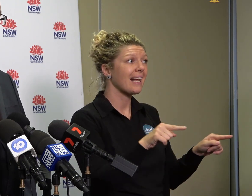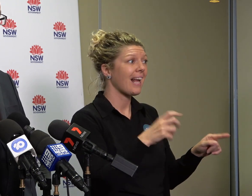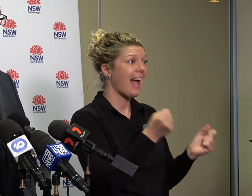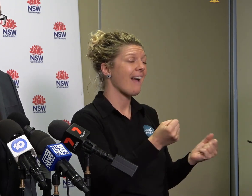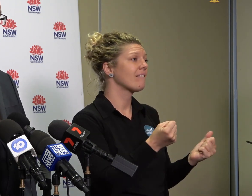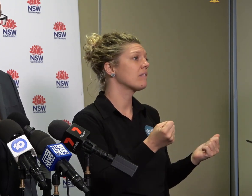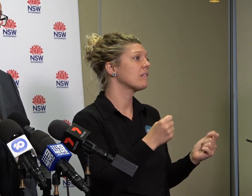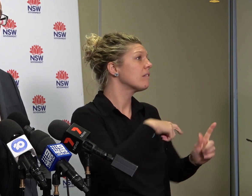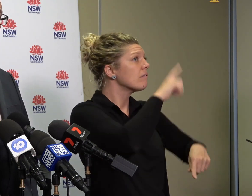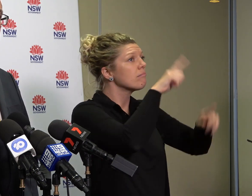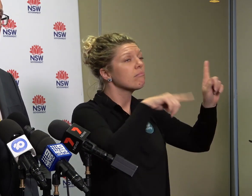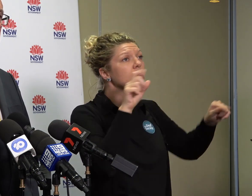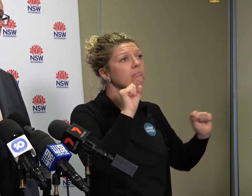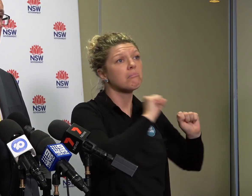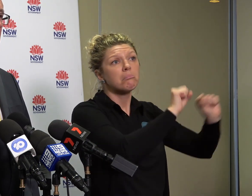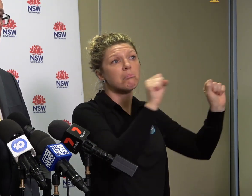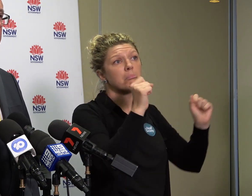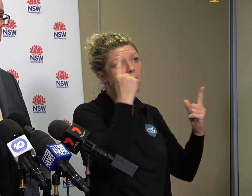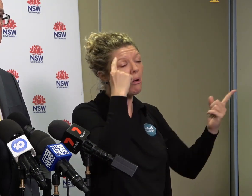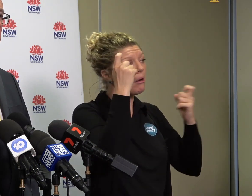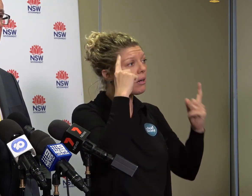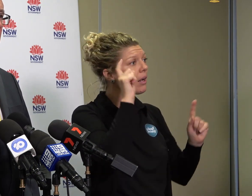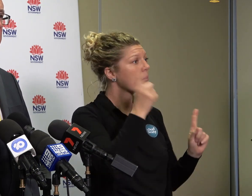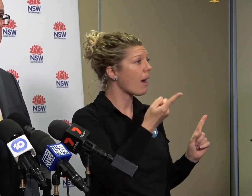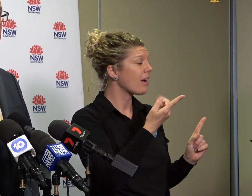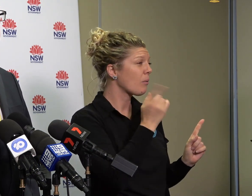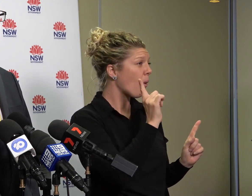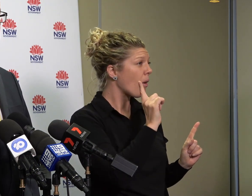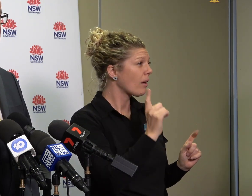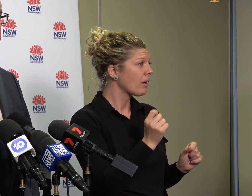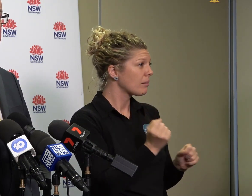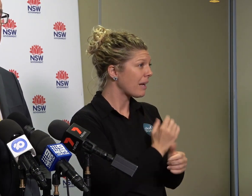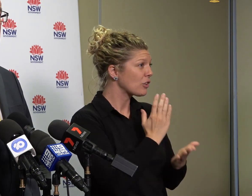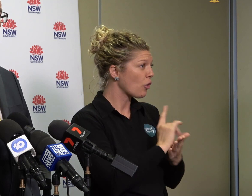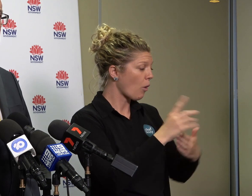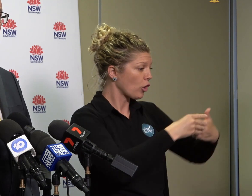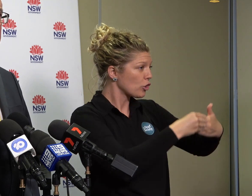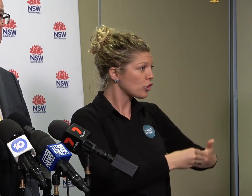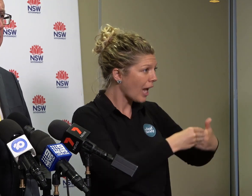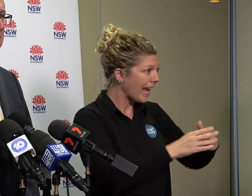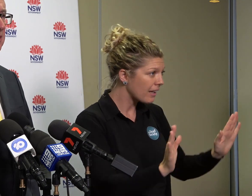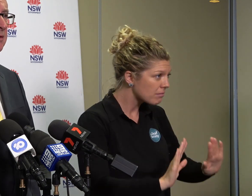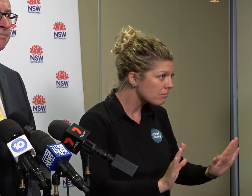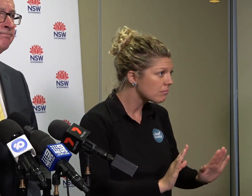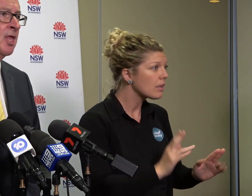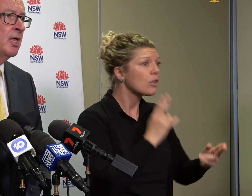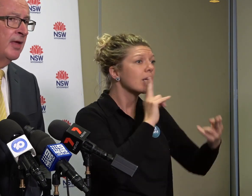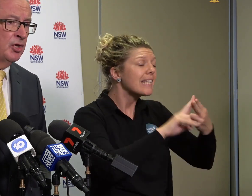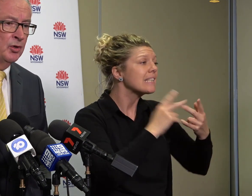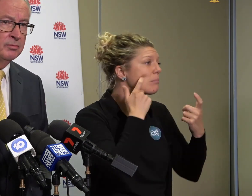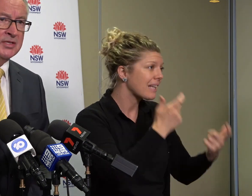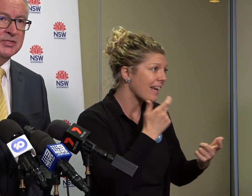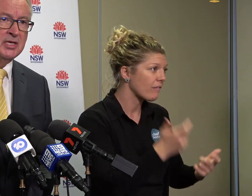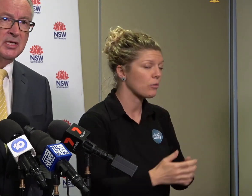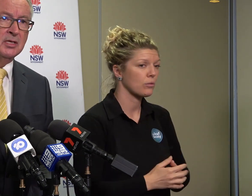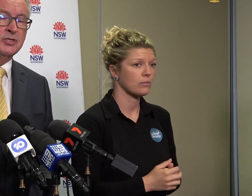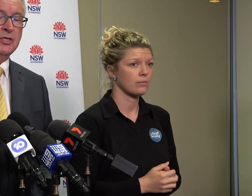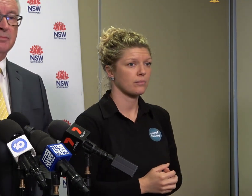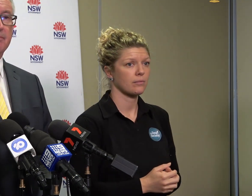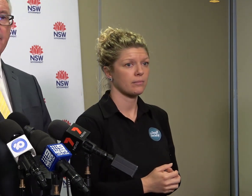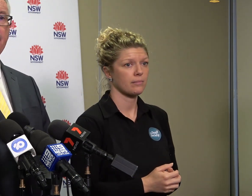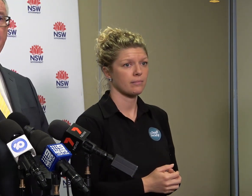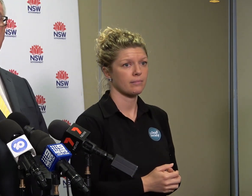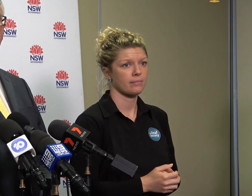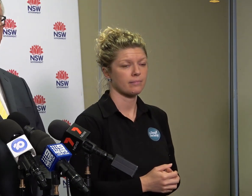of medical views, but good old sensible advice is don't shake hands and be cautious who you kiss. Can I just ask, the